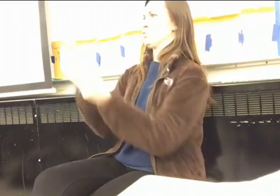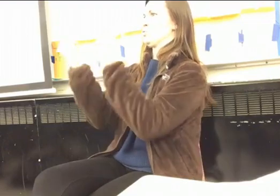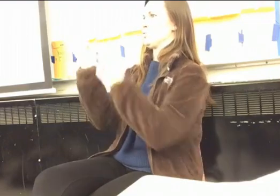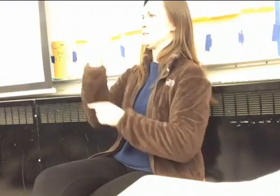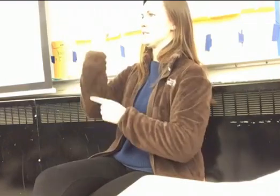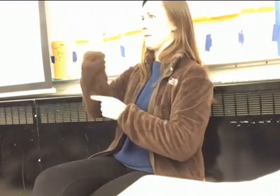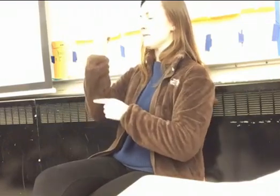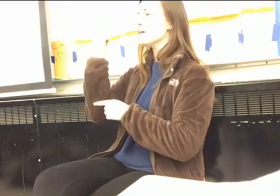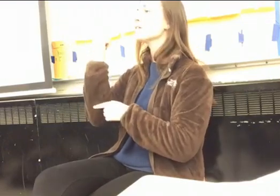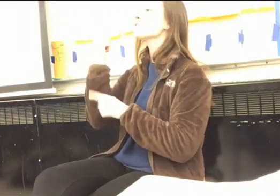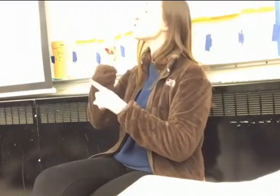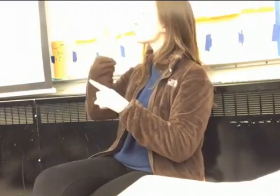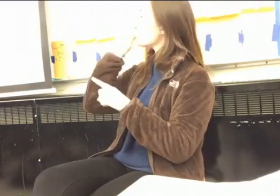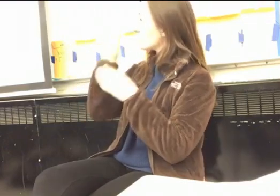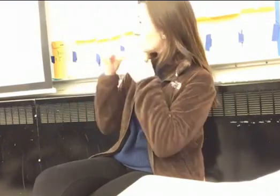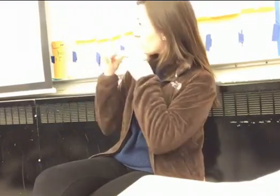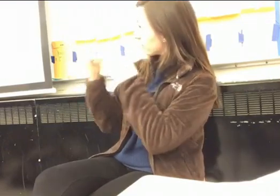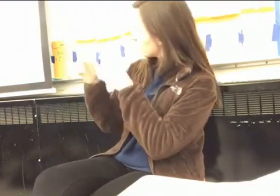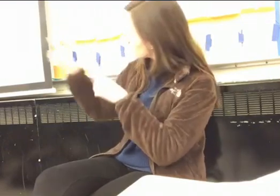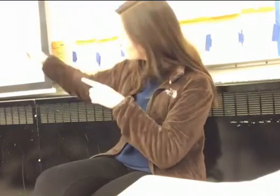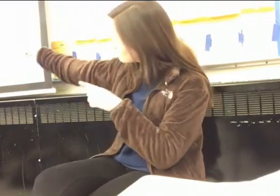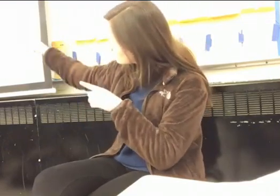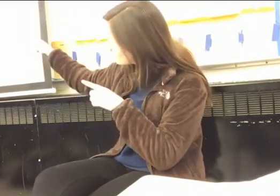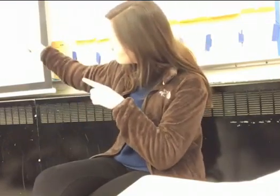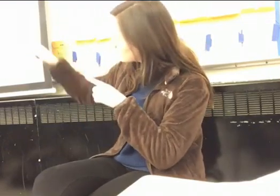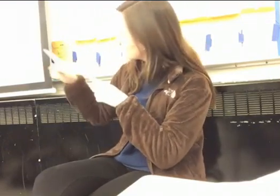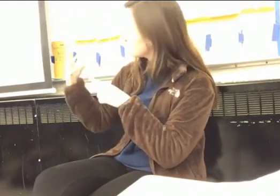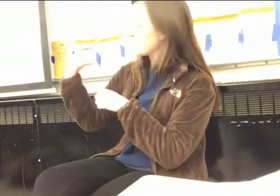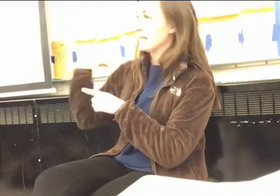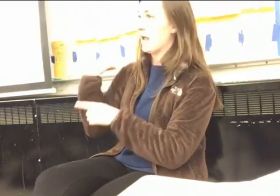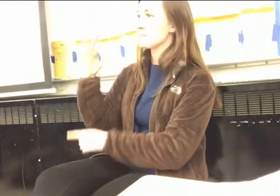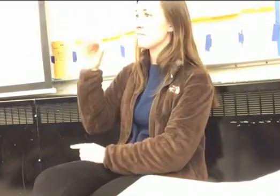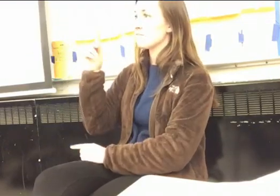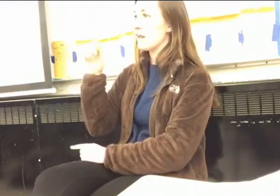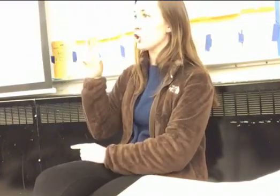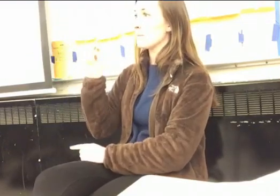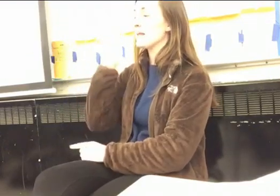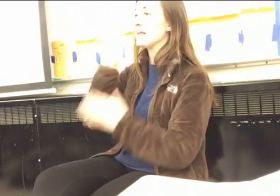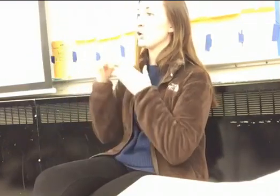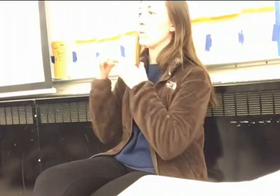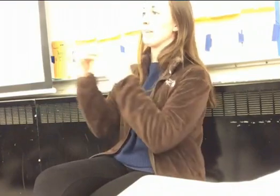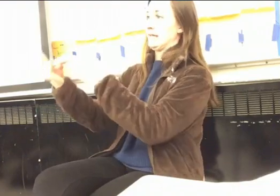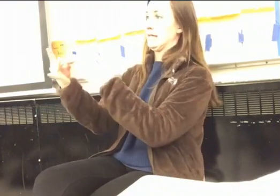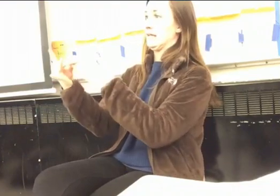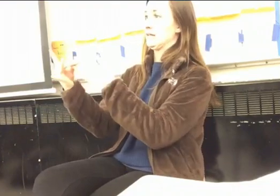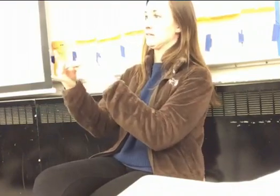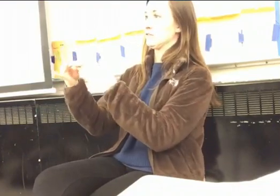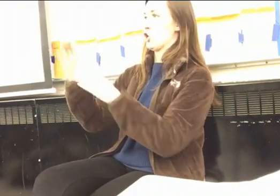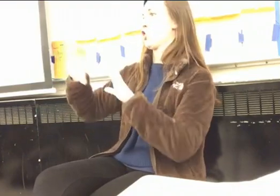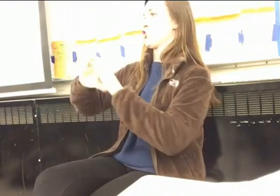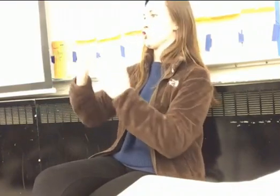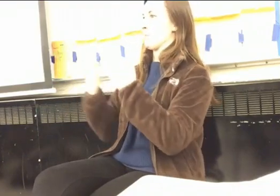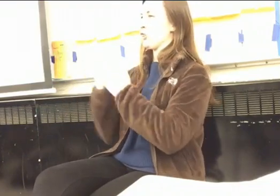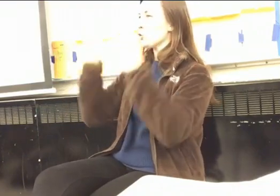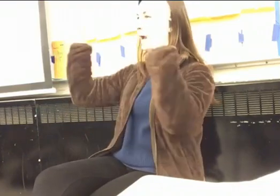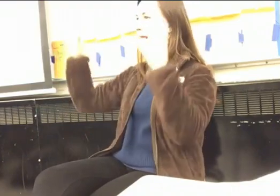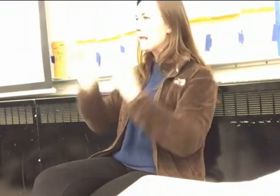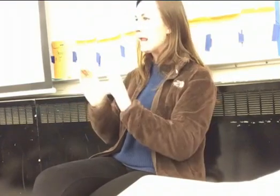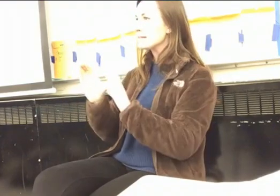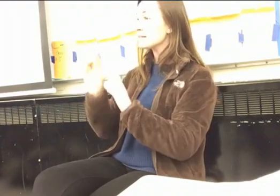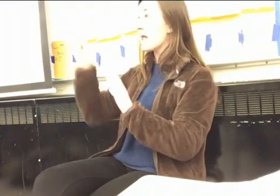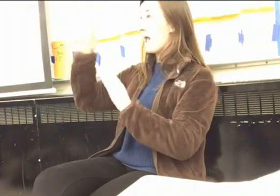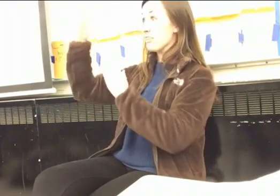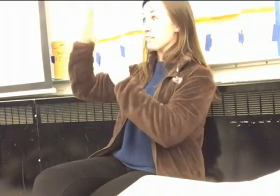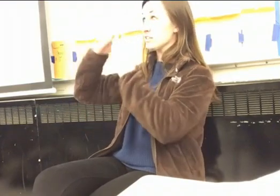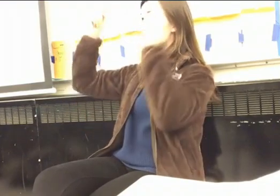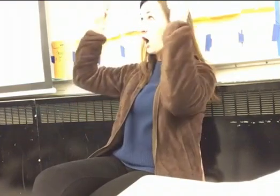that's going to be going through, and one day, this road goes through a canyon. So, Federman's men are going through this canyon. At the top of the canyon